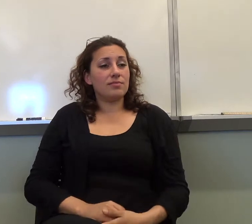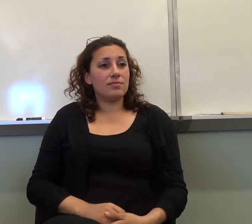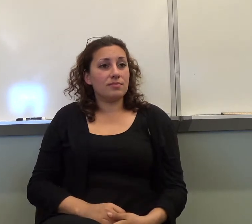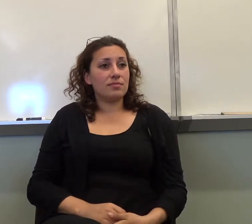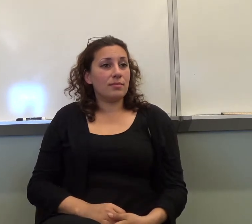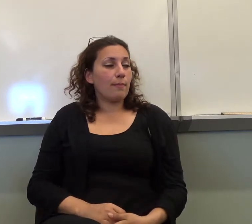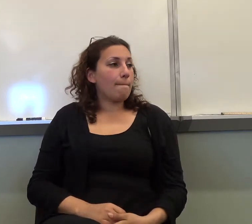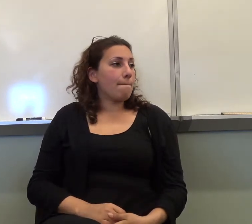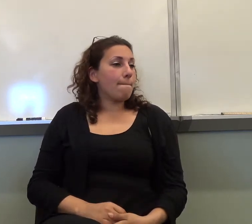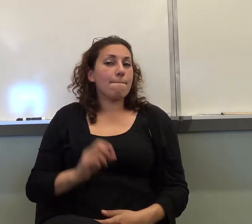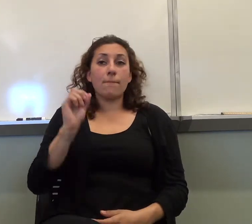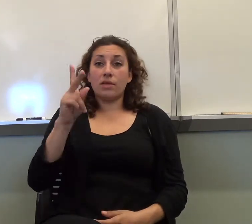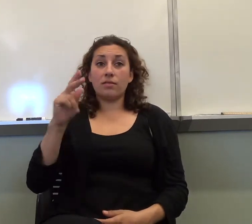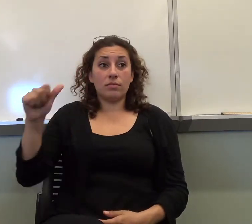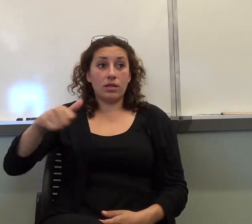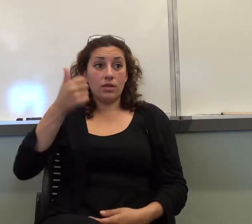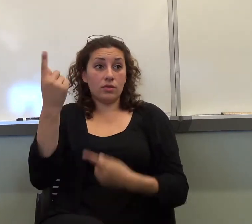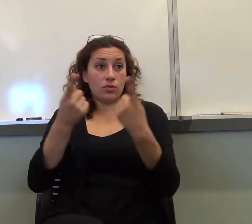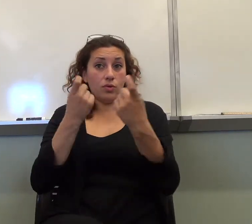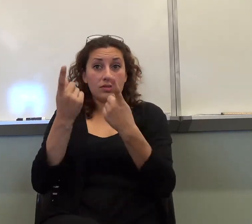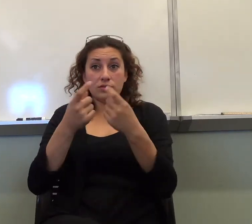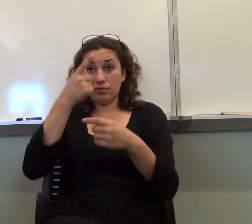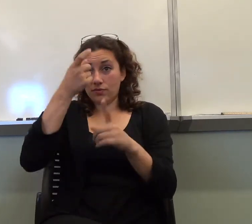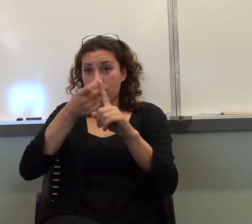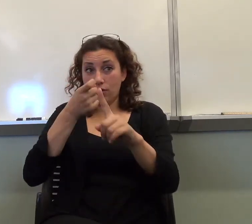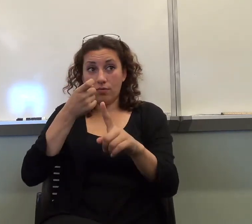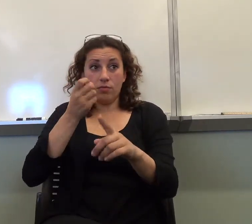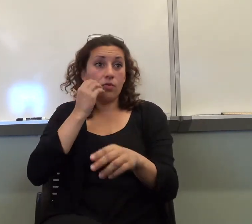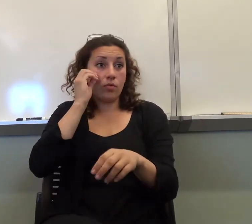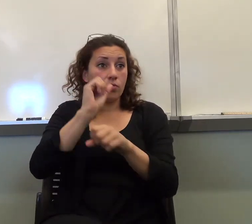happen. Okay, any other questions in this homework section?